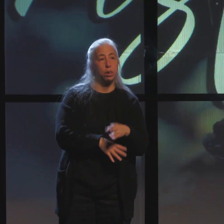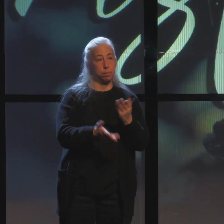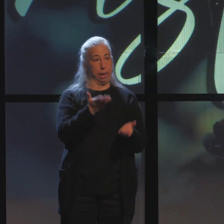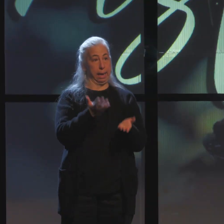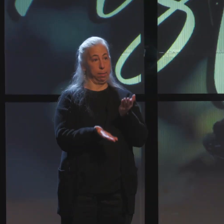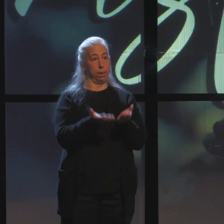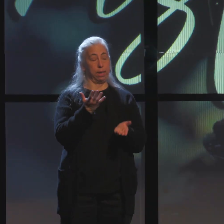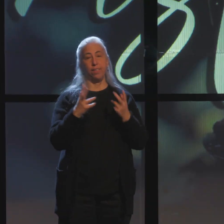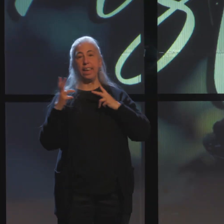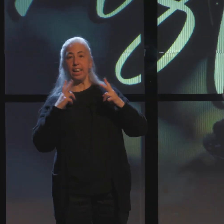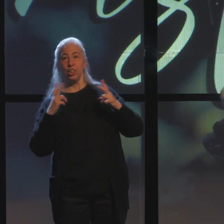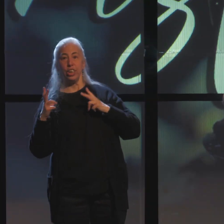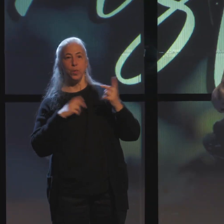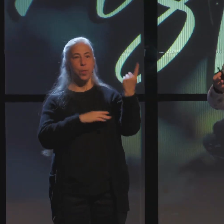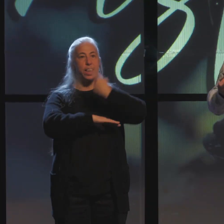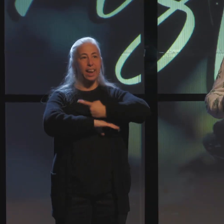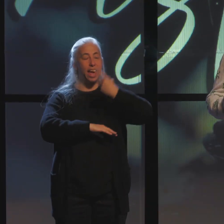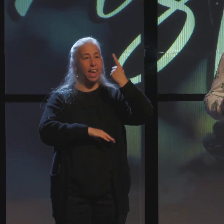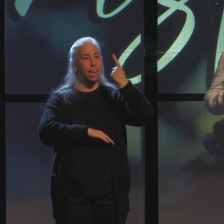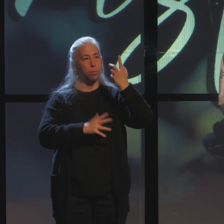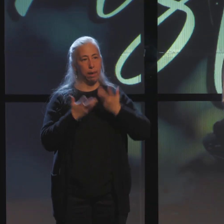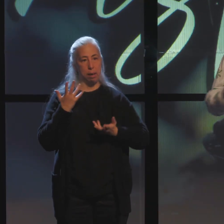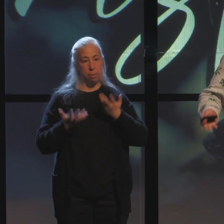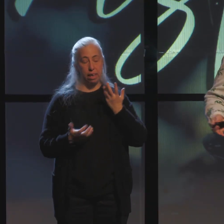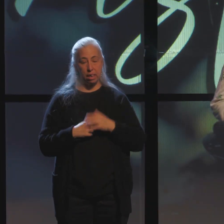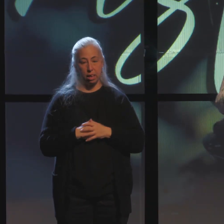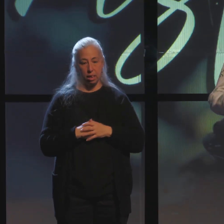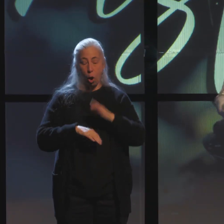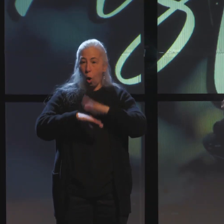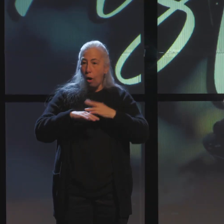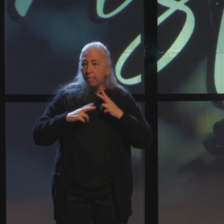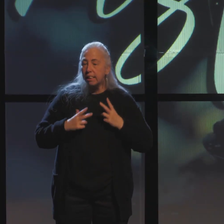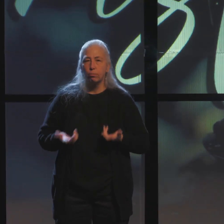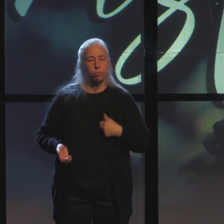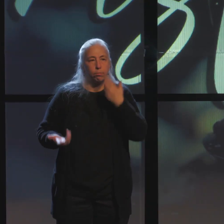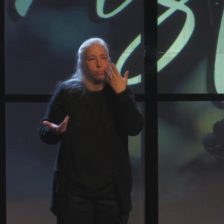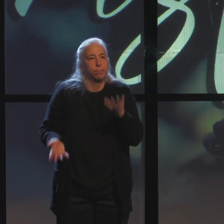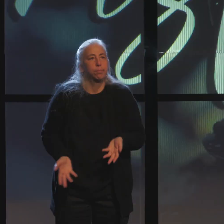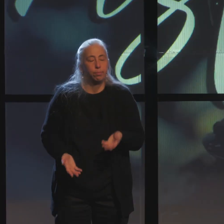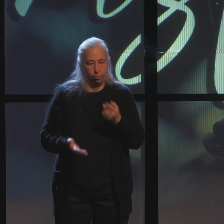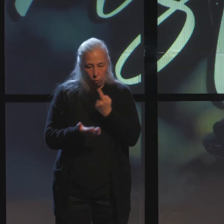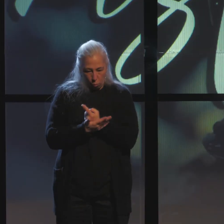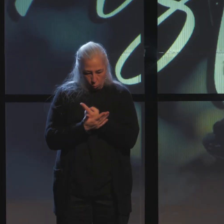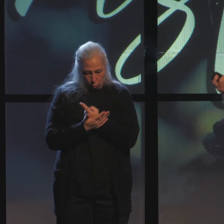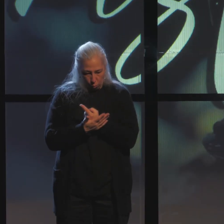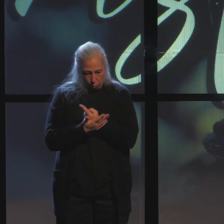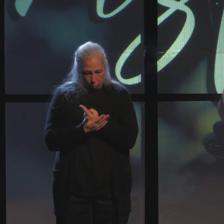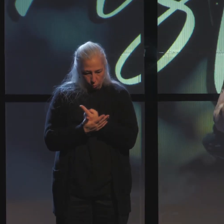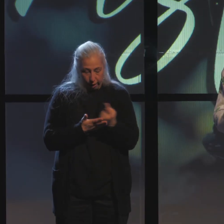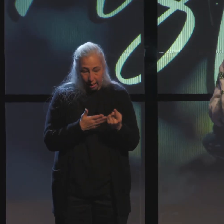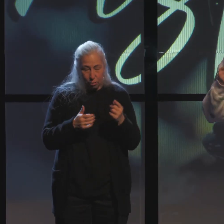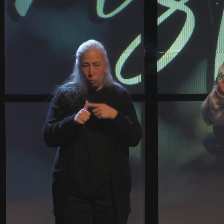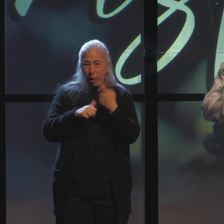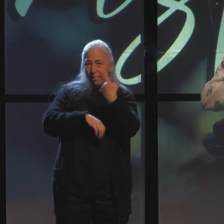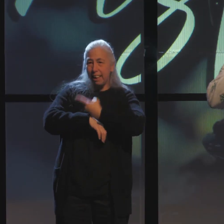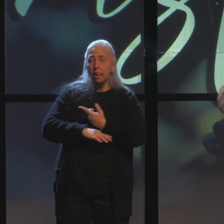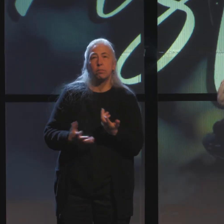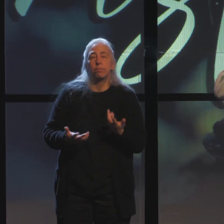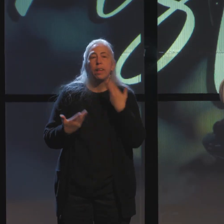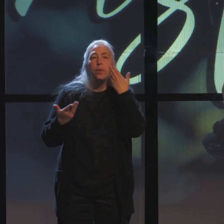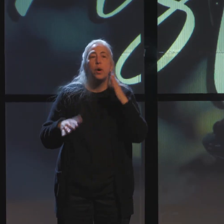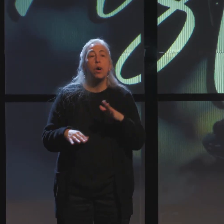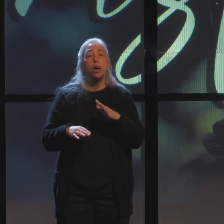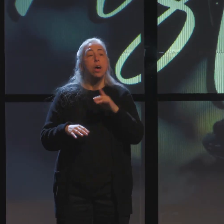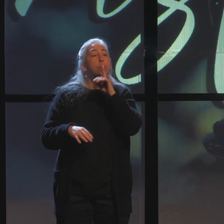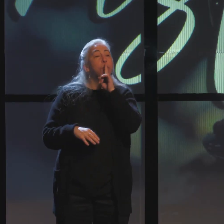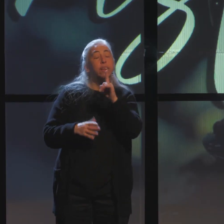on vacation, like one day out of the week, on vacation, I don't know. And those things are beautiful, stillness and calmness and quiet.